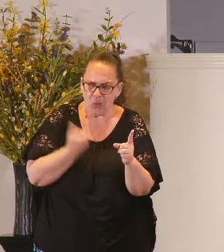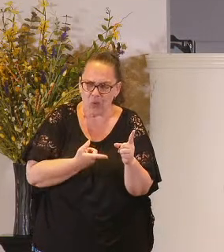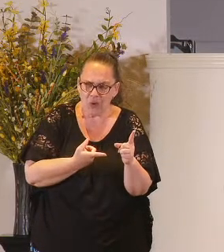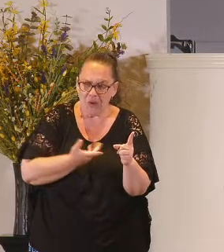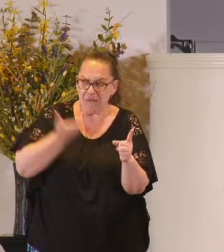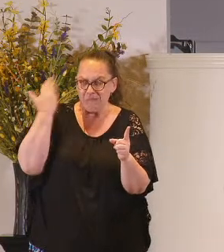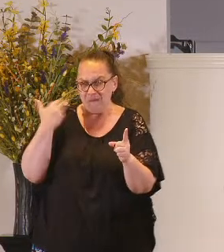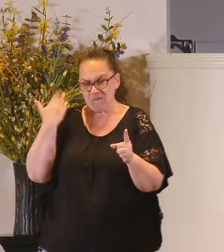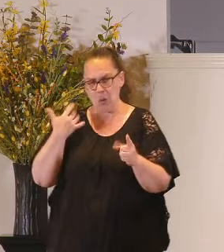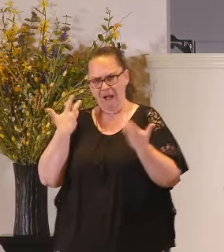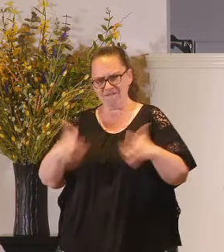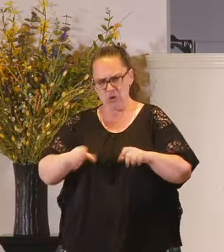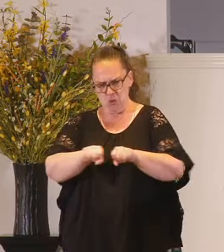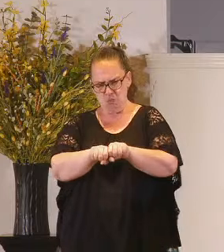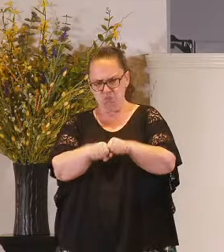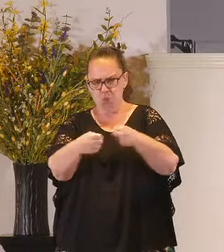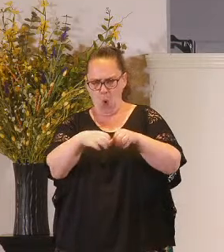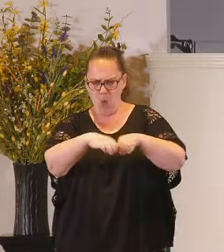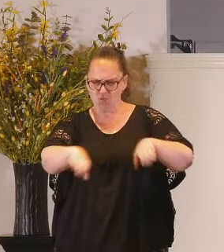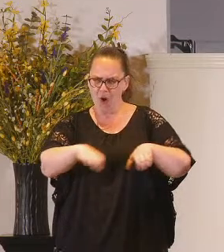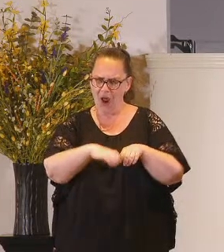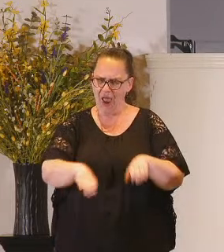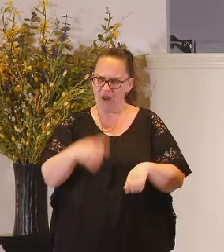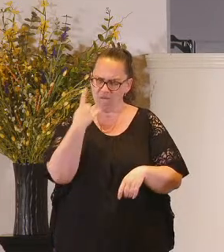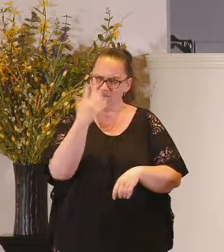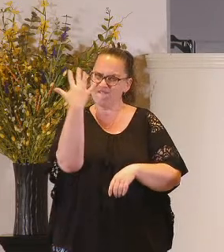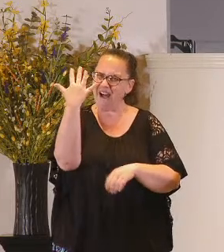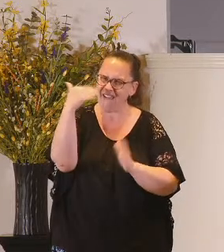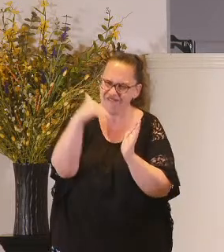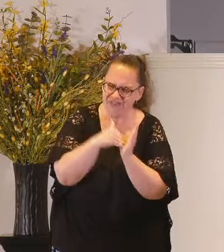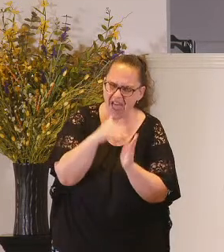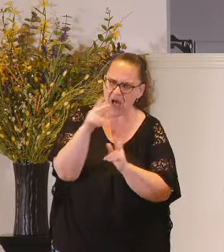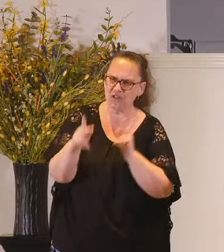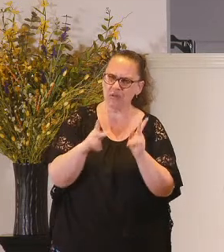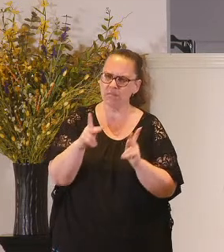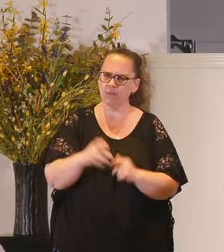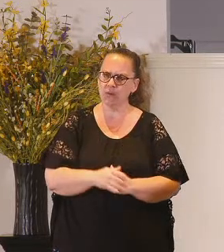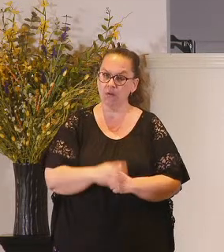When I broke the loaves for the 5,000, how many